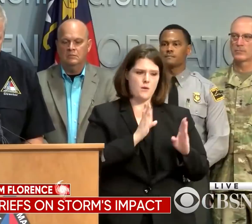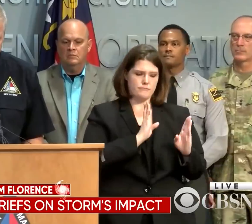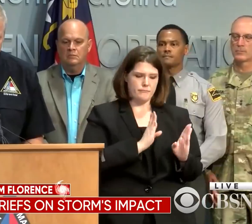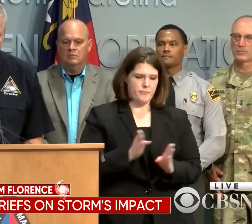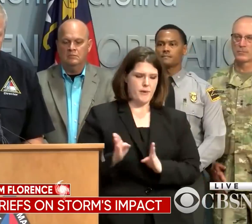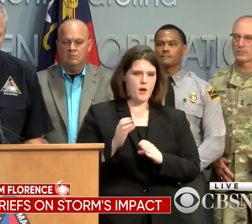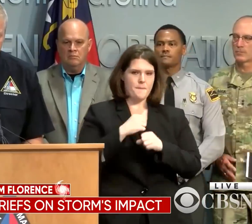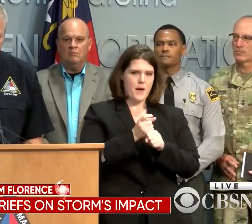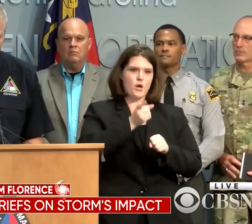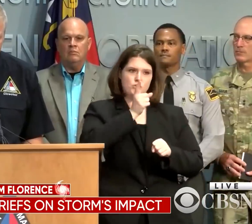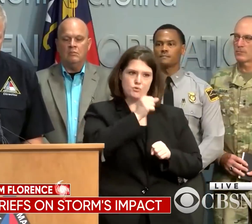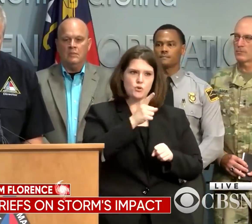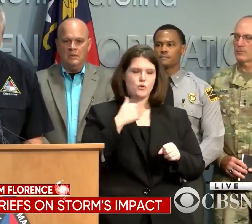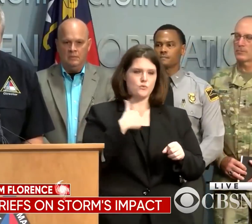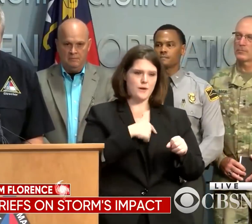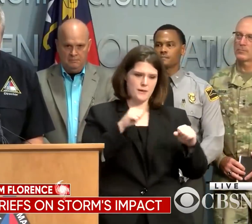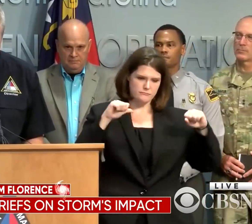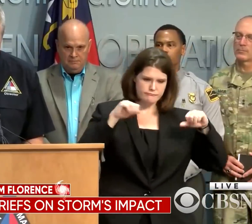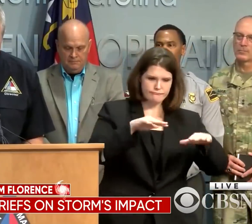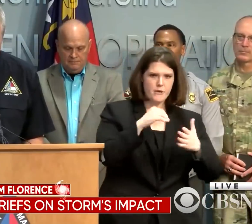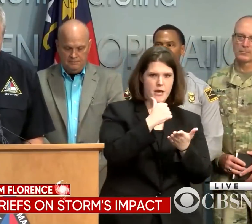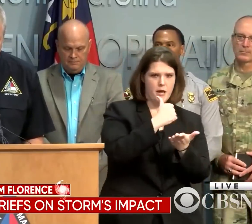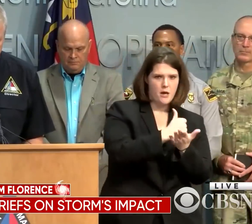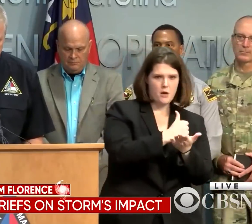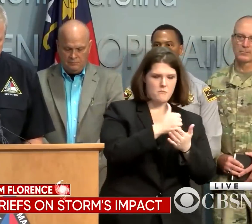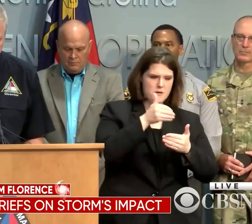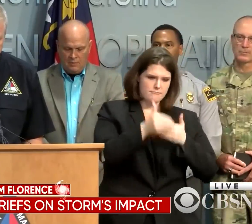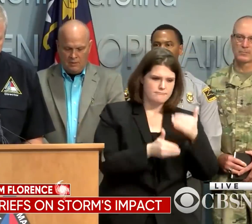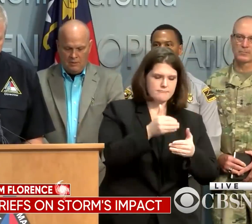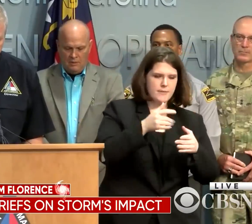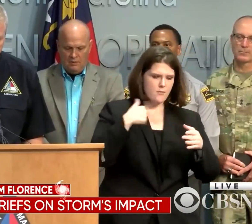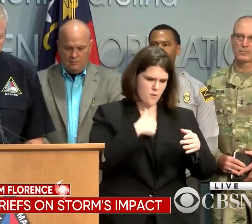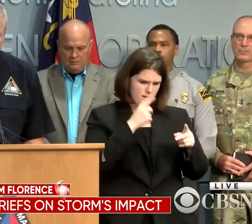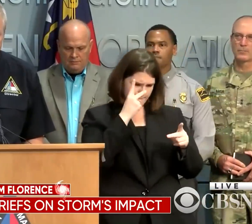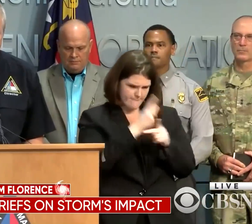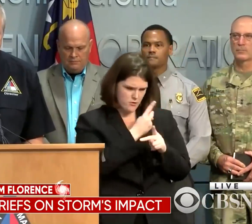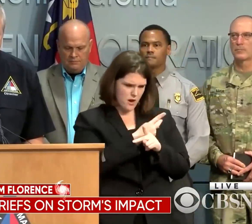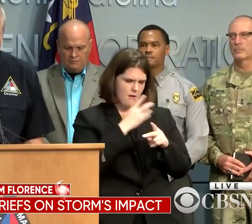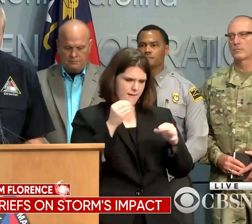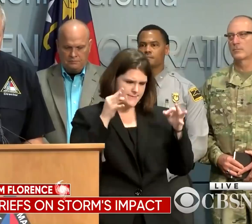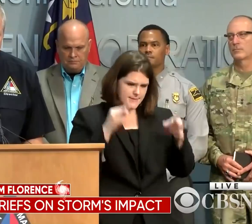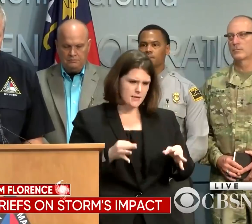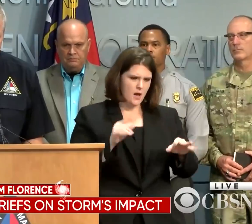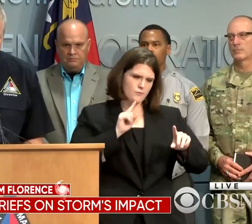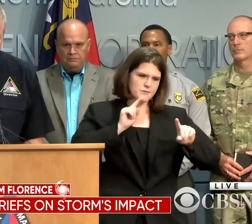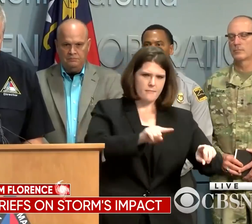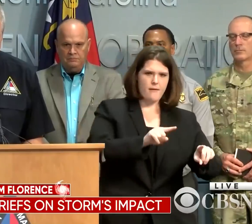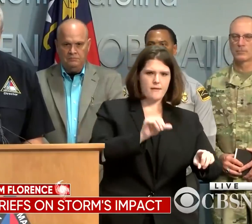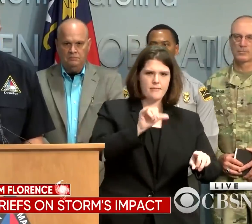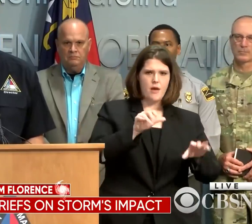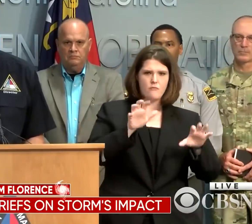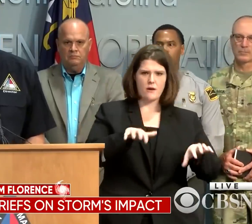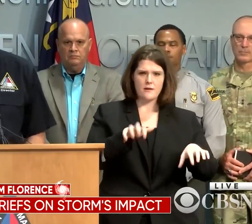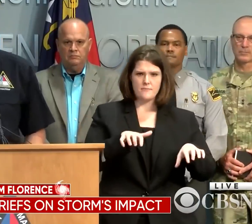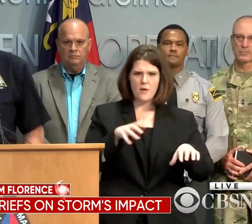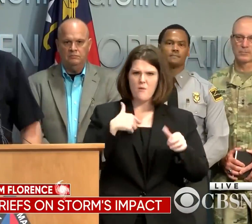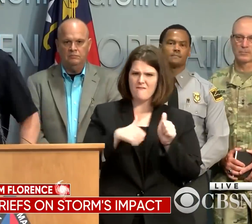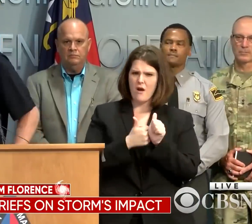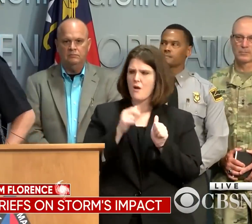our assets to make sure that we can provide an aggressive and decisive response to that amount of rain. Hey,